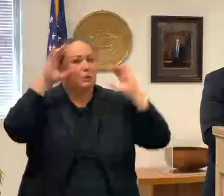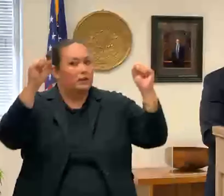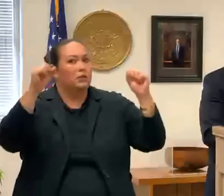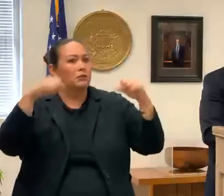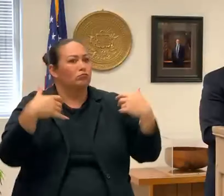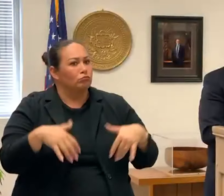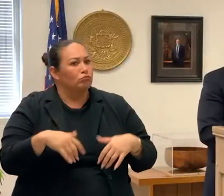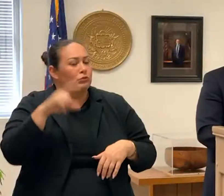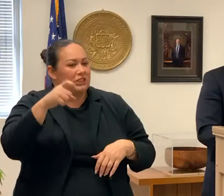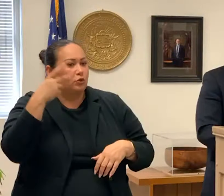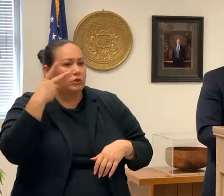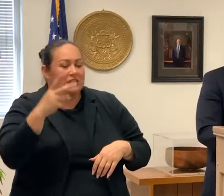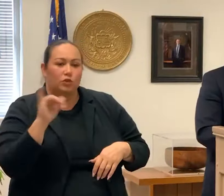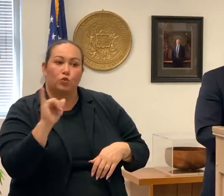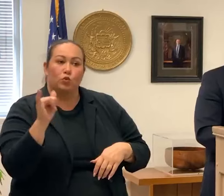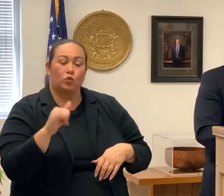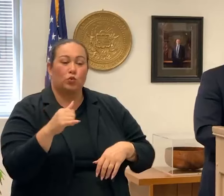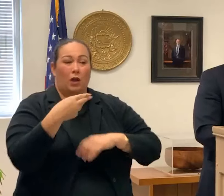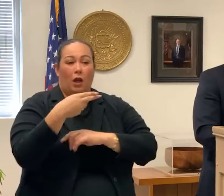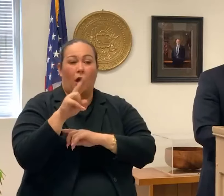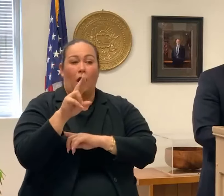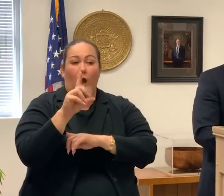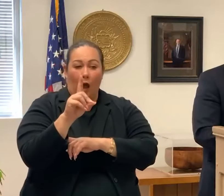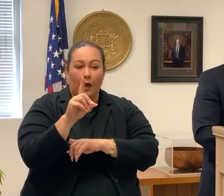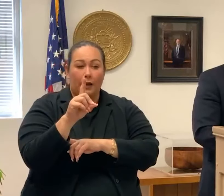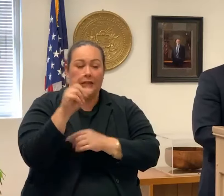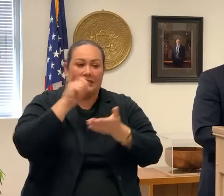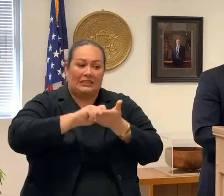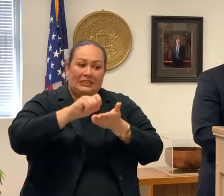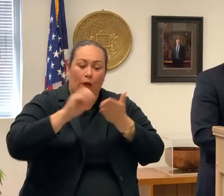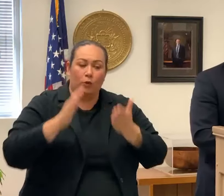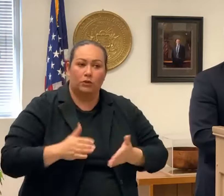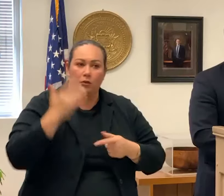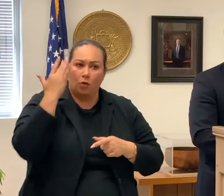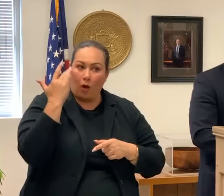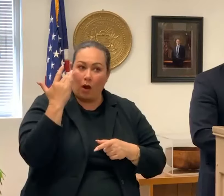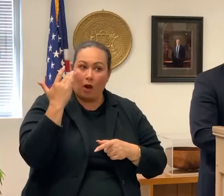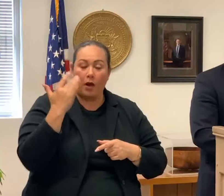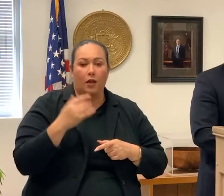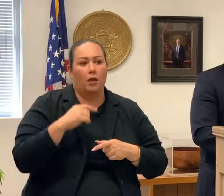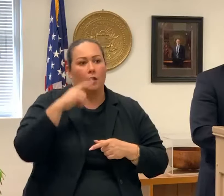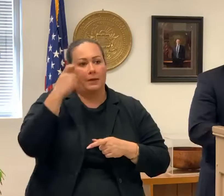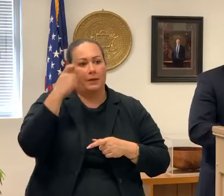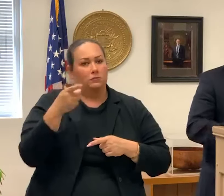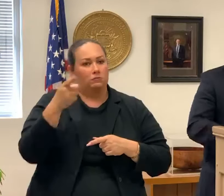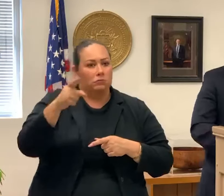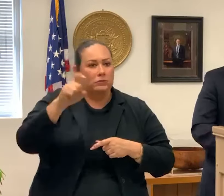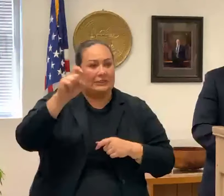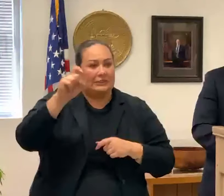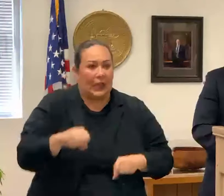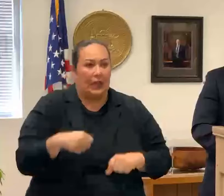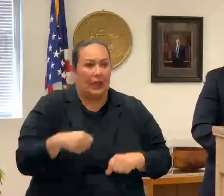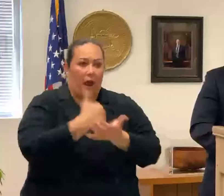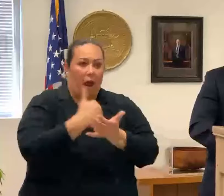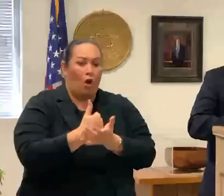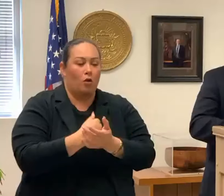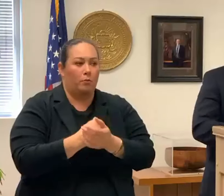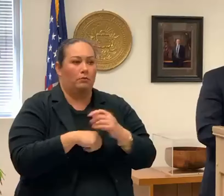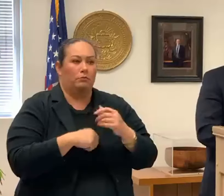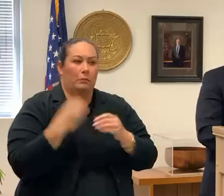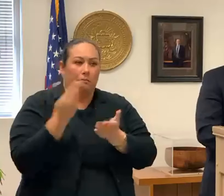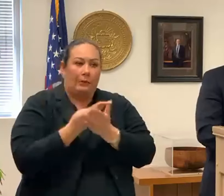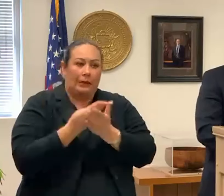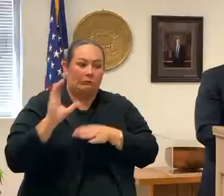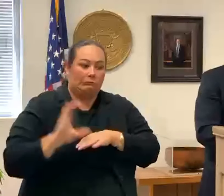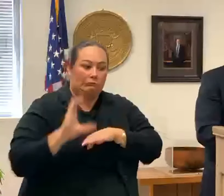able to see the HUD secretary. In time, that will be very important because that resource will come to the mayor so he can build a lot of housing, as